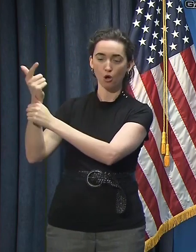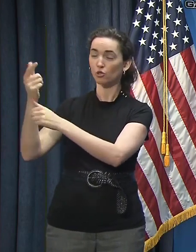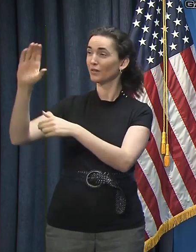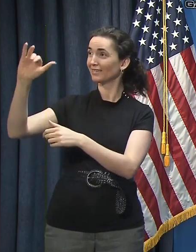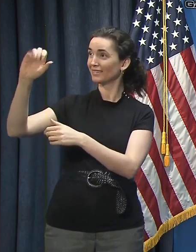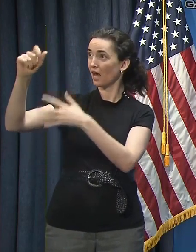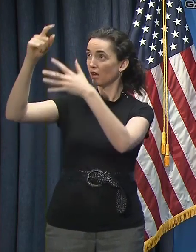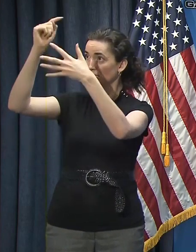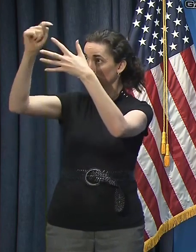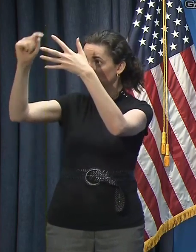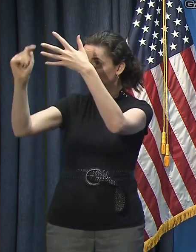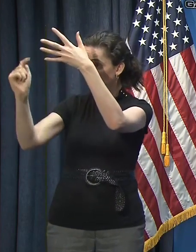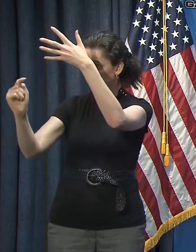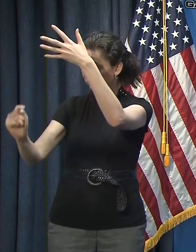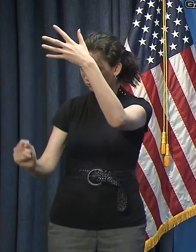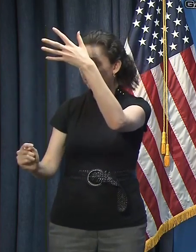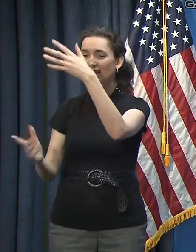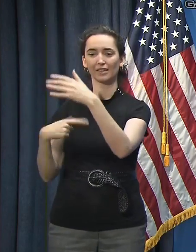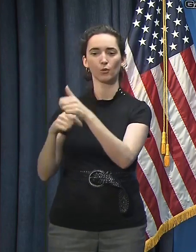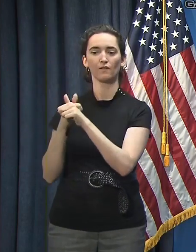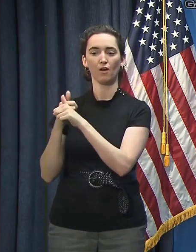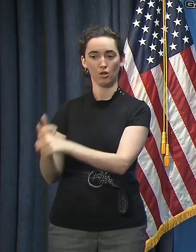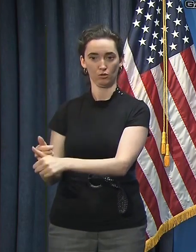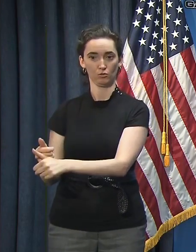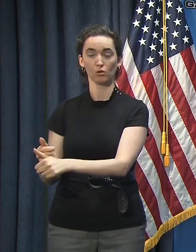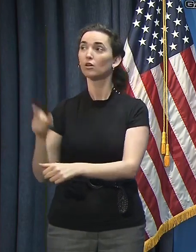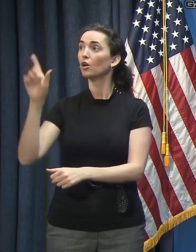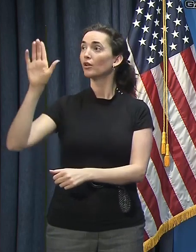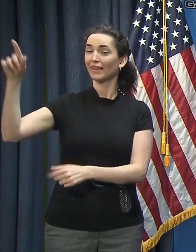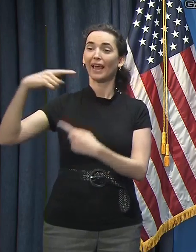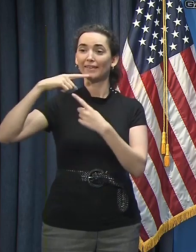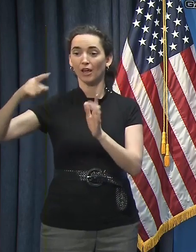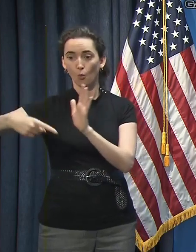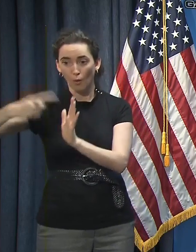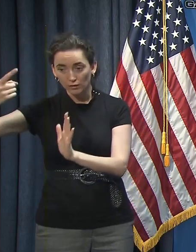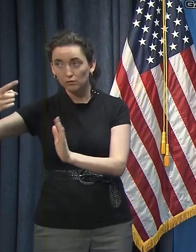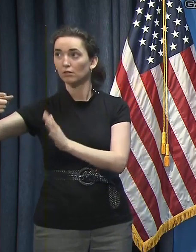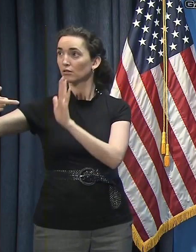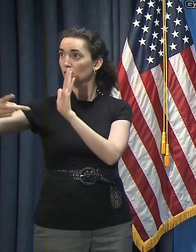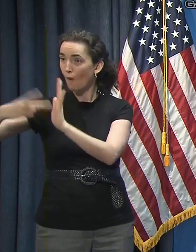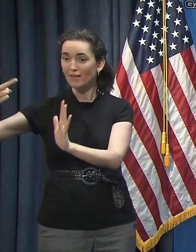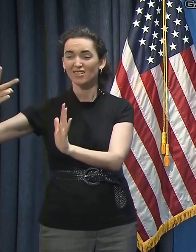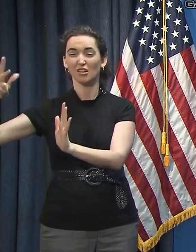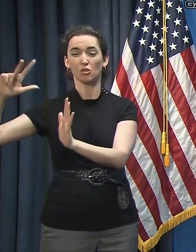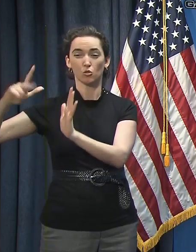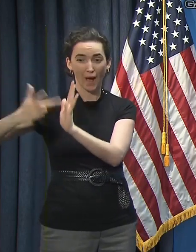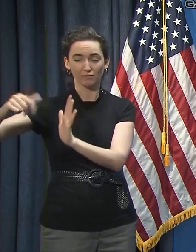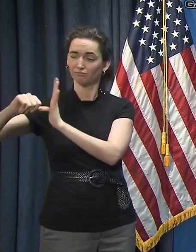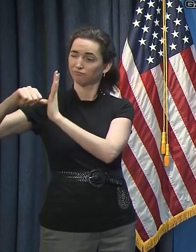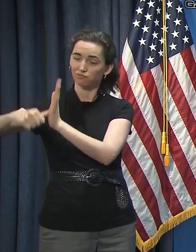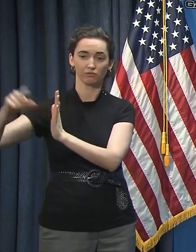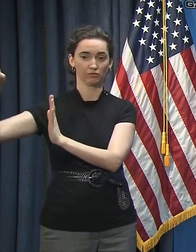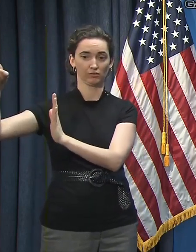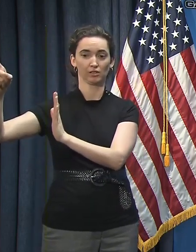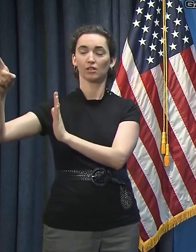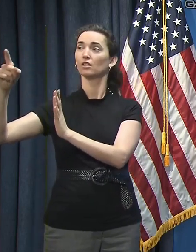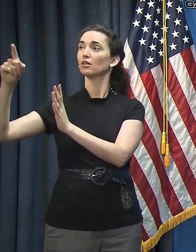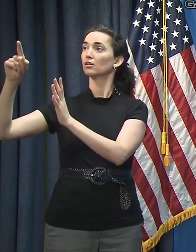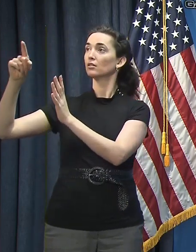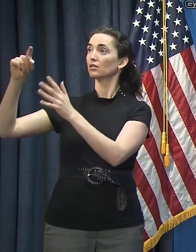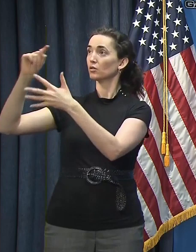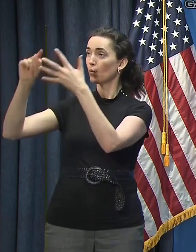had determined, and now it's been through three iterations of their listing of critical infrastructure, had been left